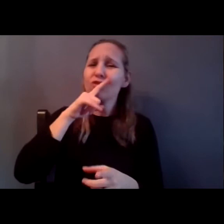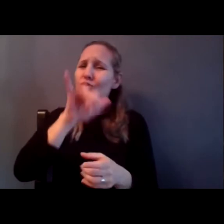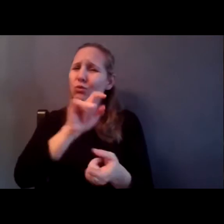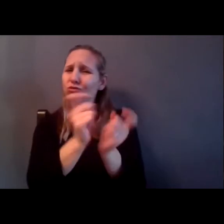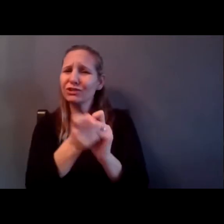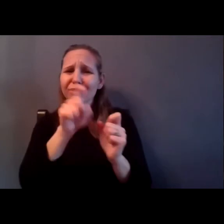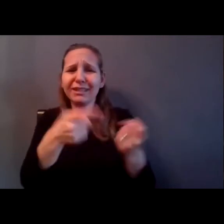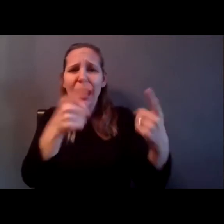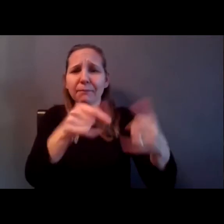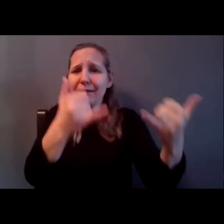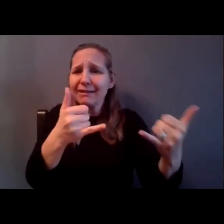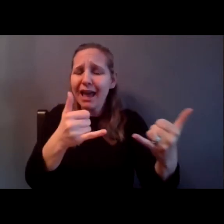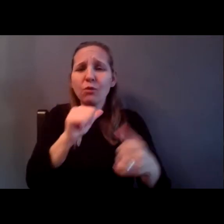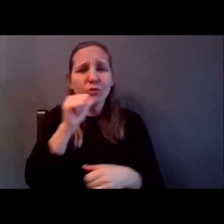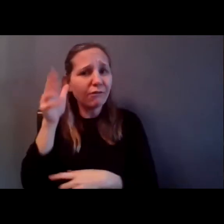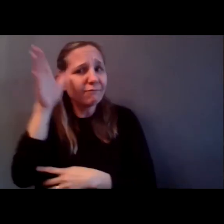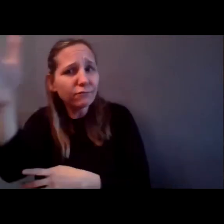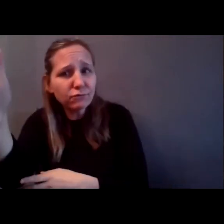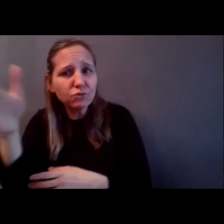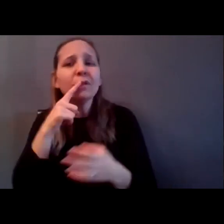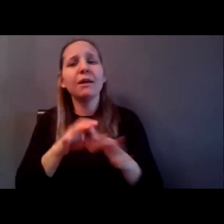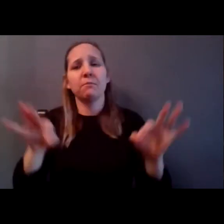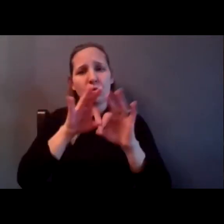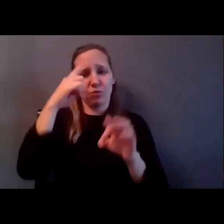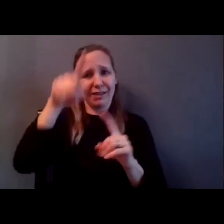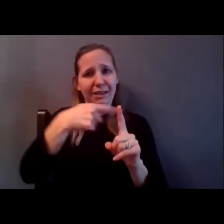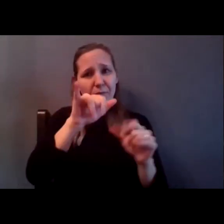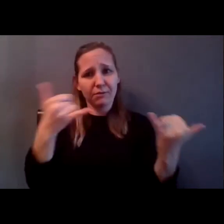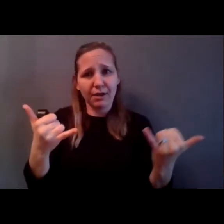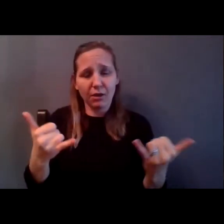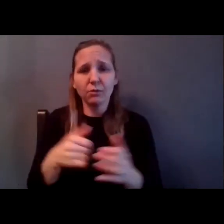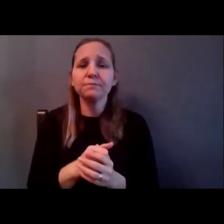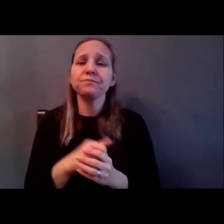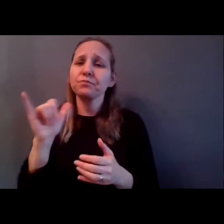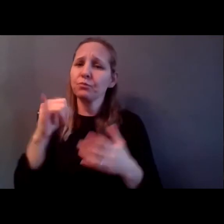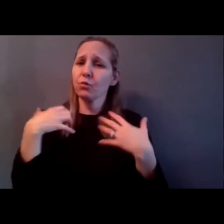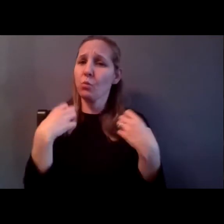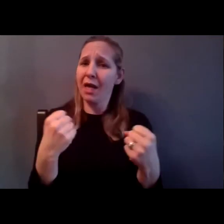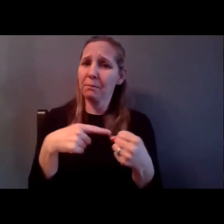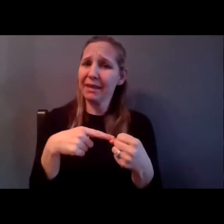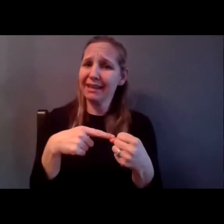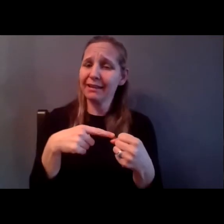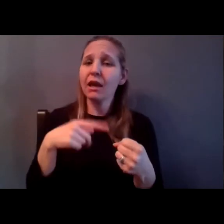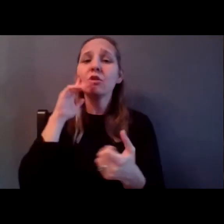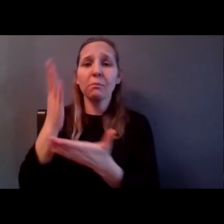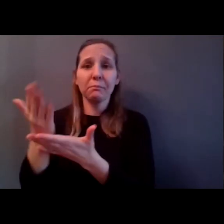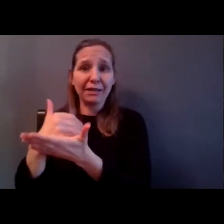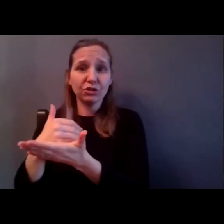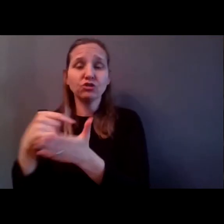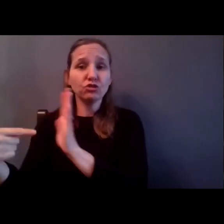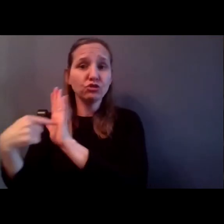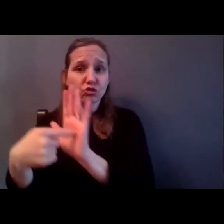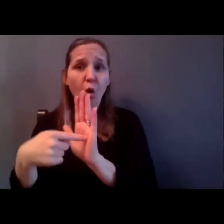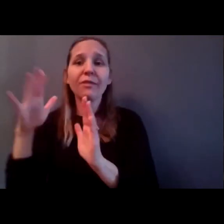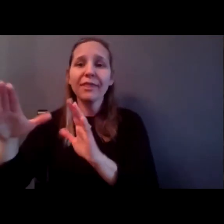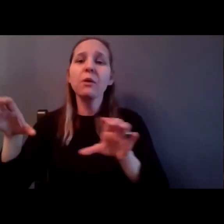are equitable. Prioritizing well-being can also be more nuanced. Budgets reveal how committed cities are to the motions they've passed